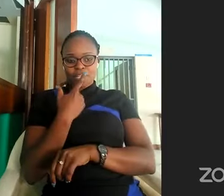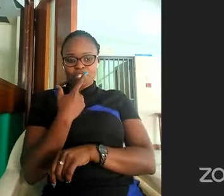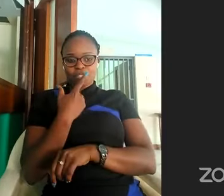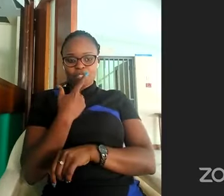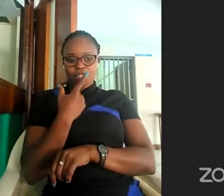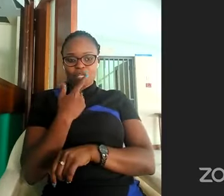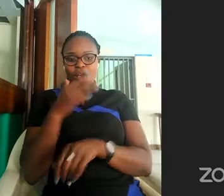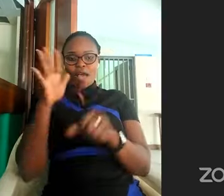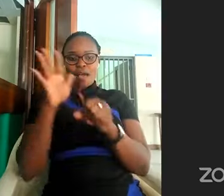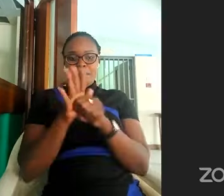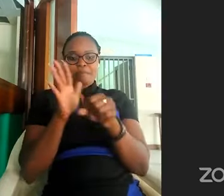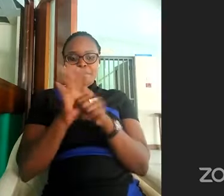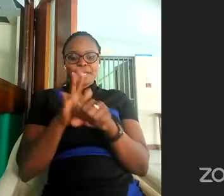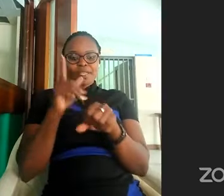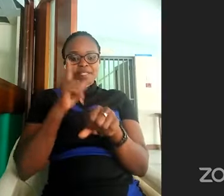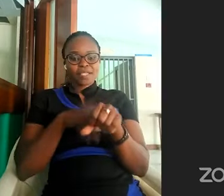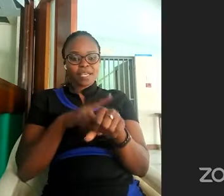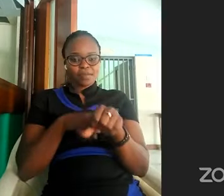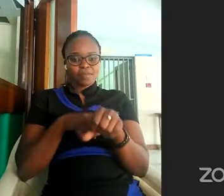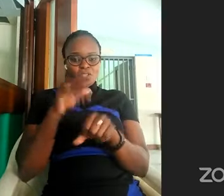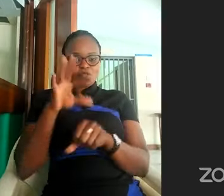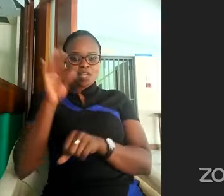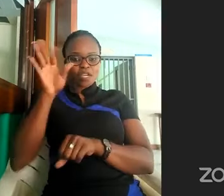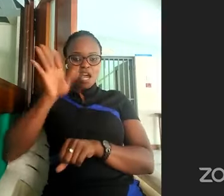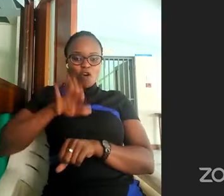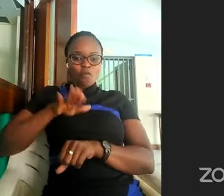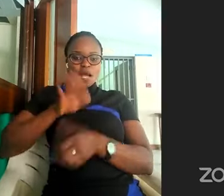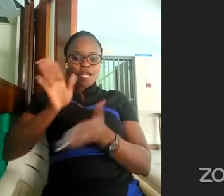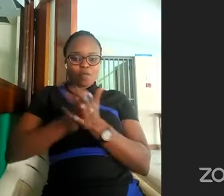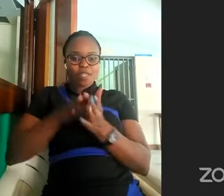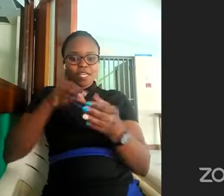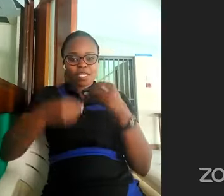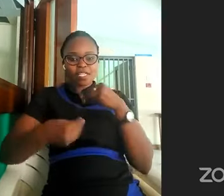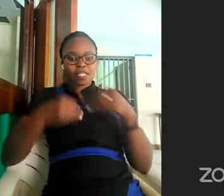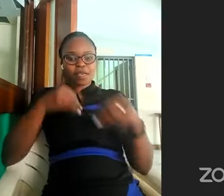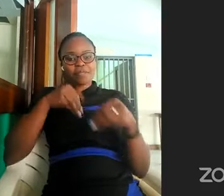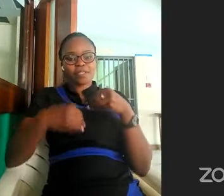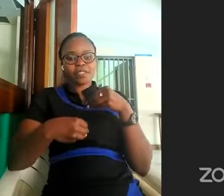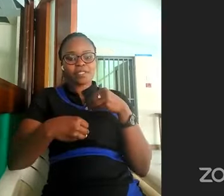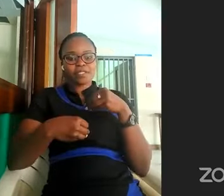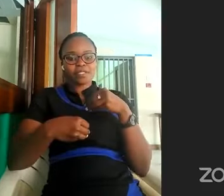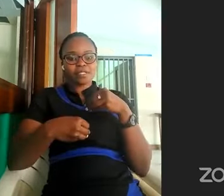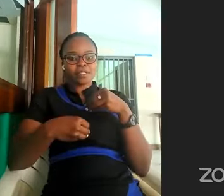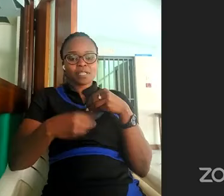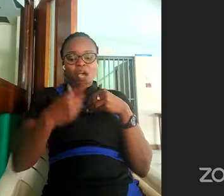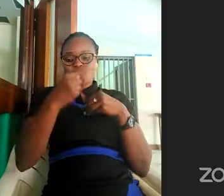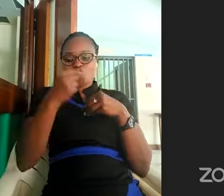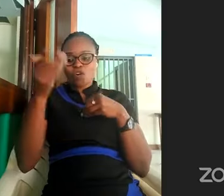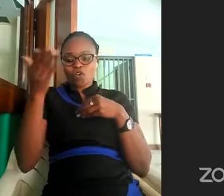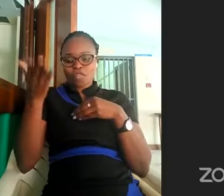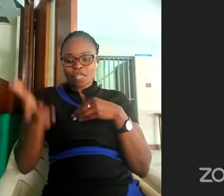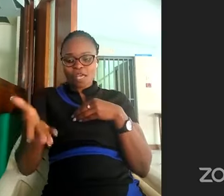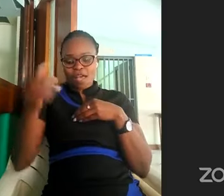that a woman with a disability has gone to a government hospital, but then as we know that most of the